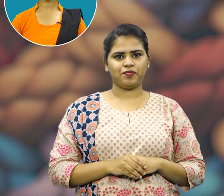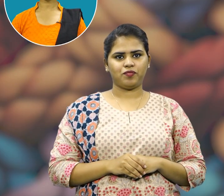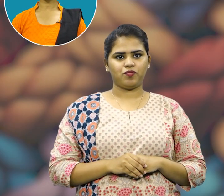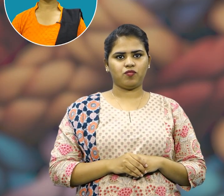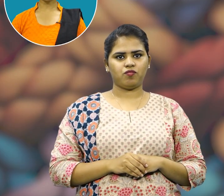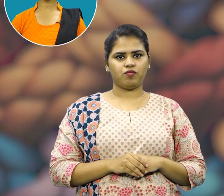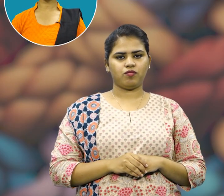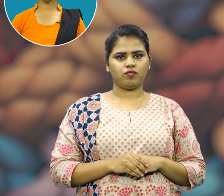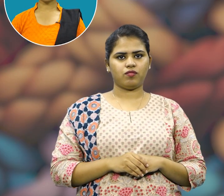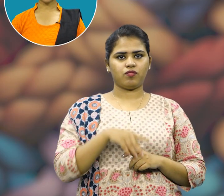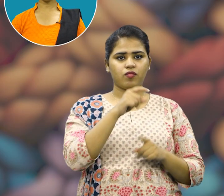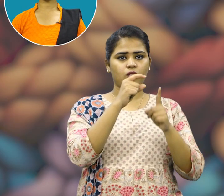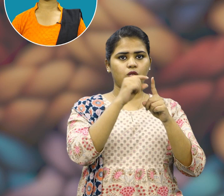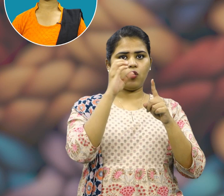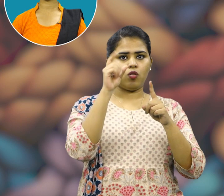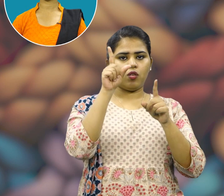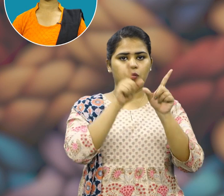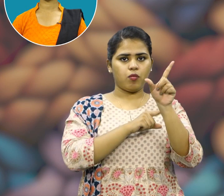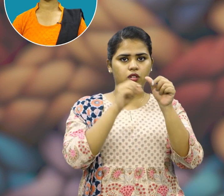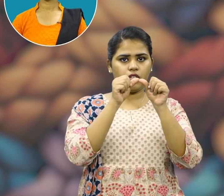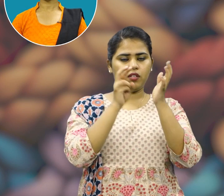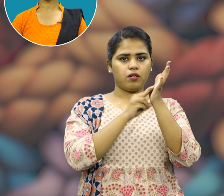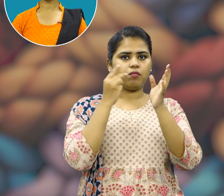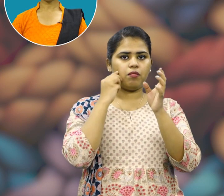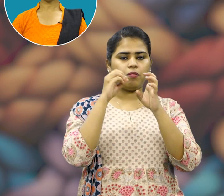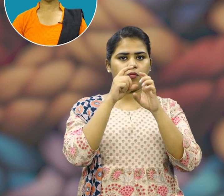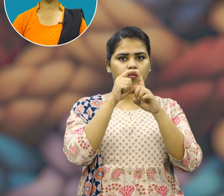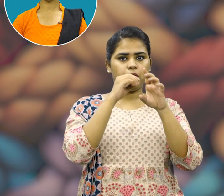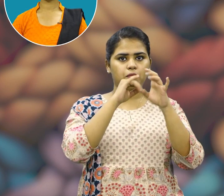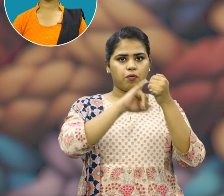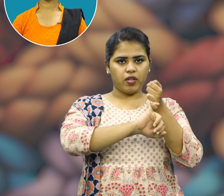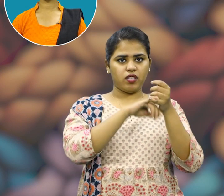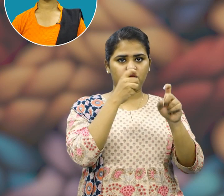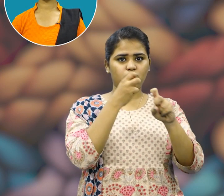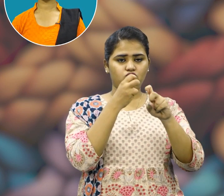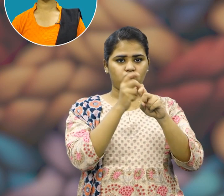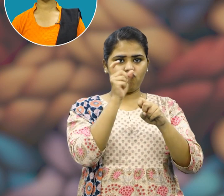Solid chips of these polyamides are melted